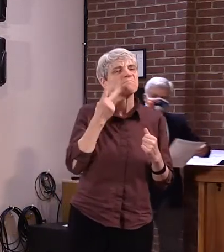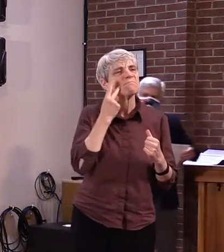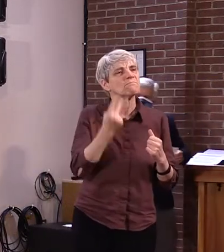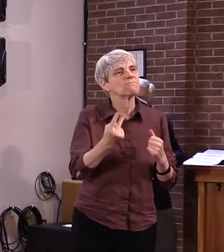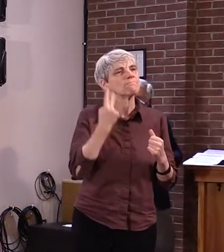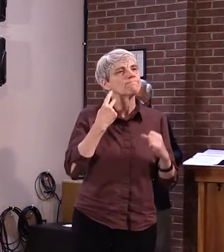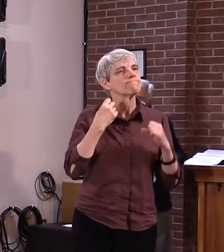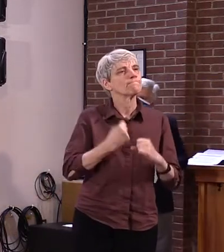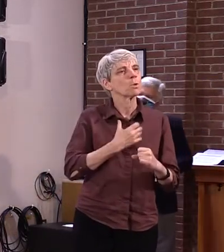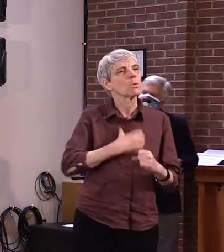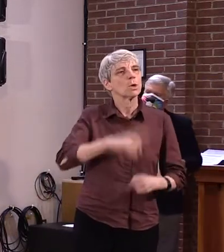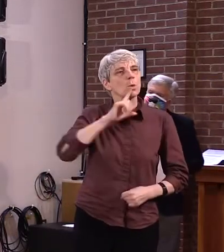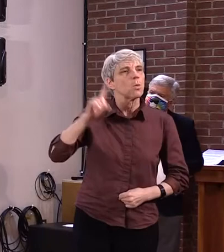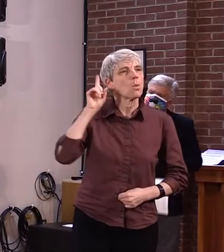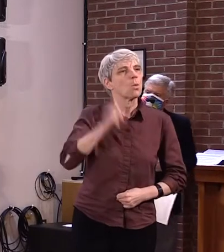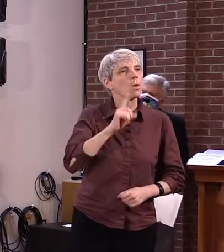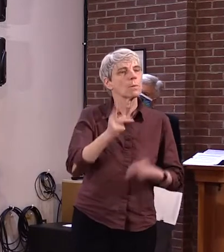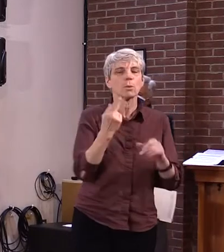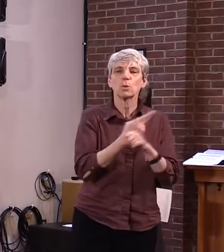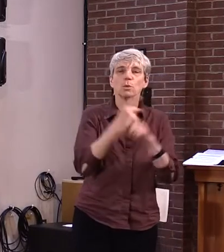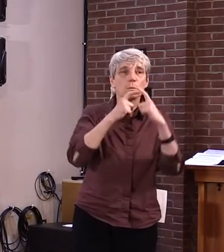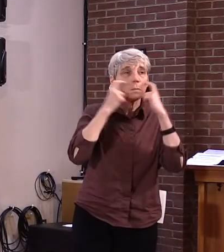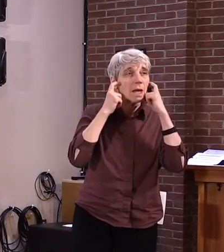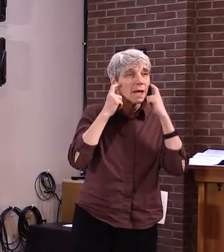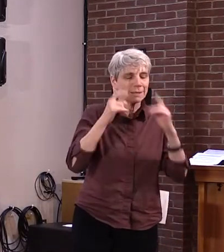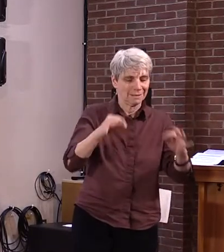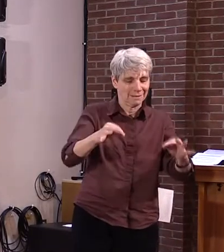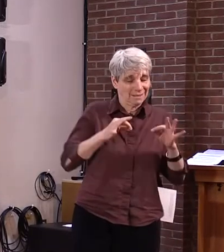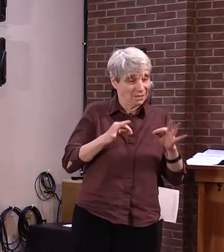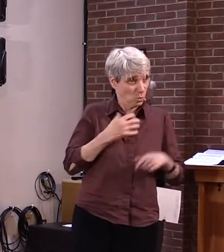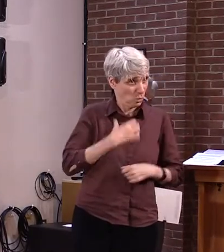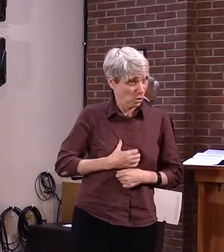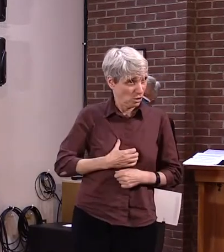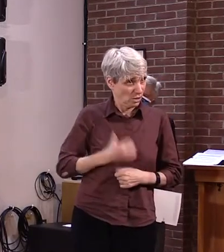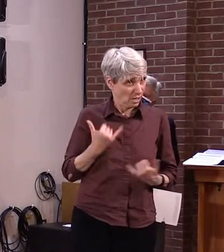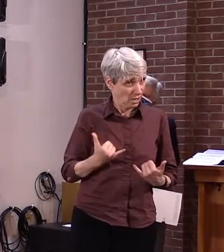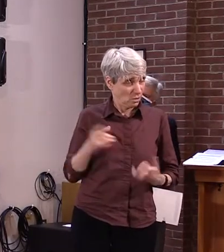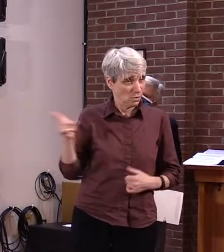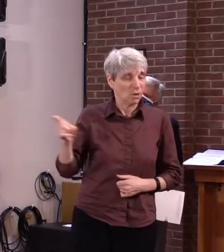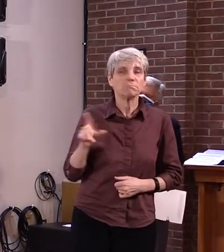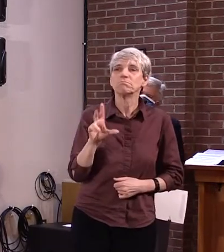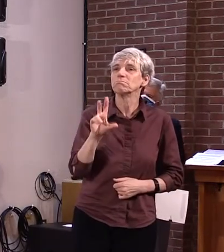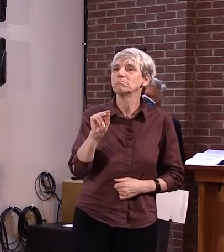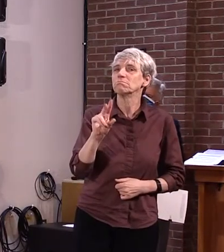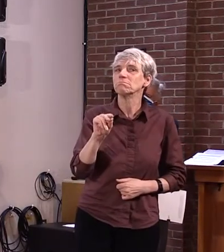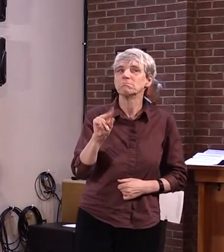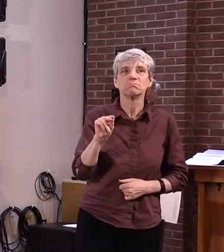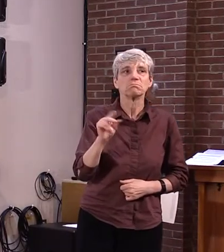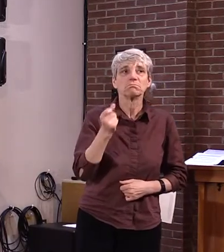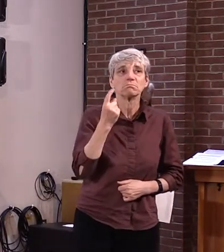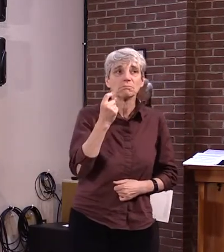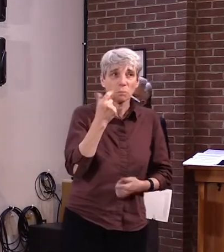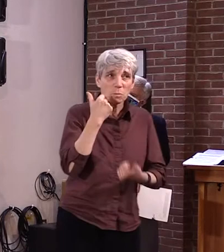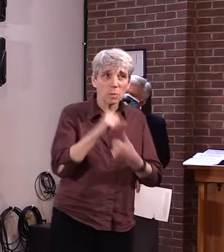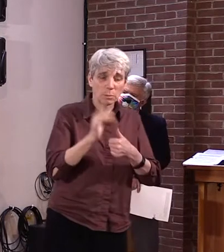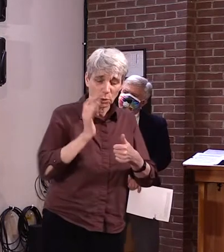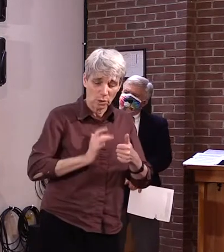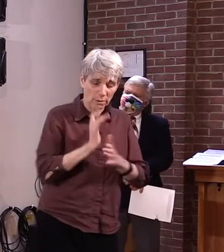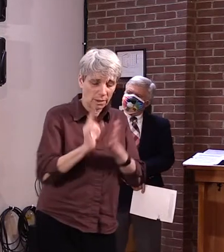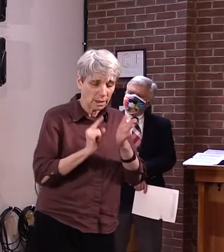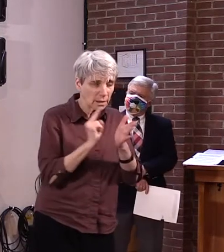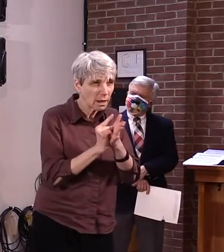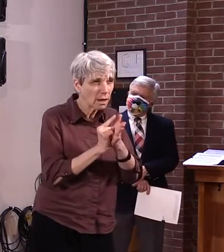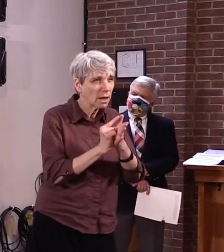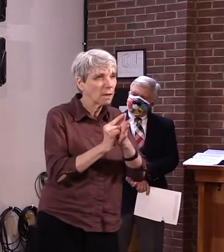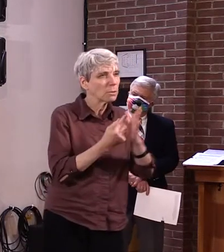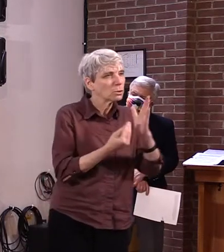pandemic? No, and why I say that is because we were watching the data. We were watching the